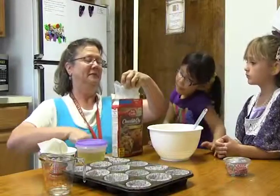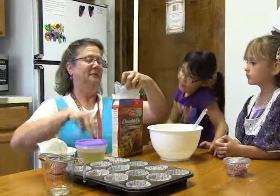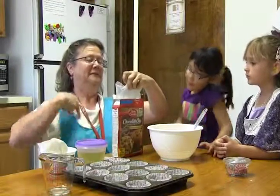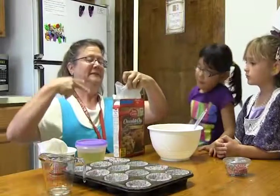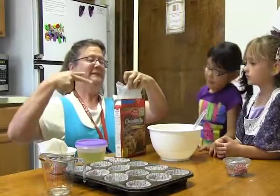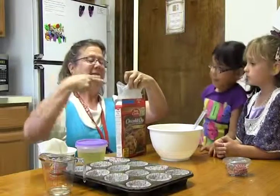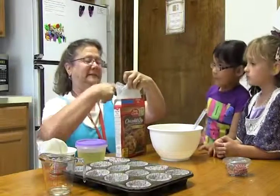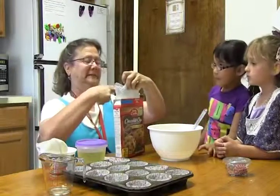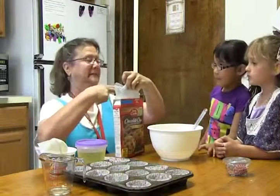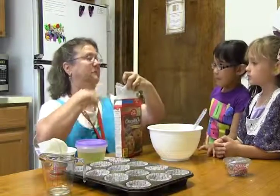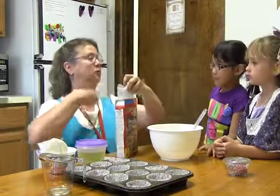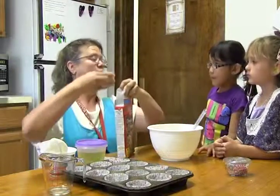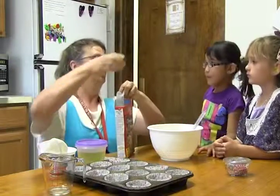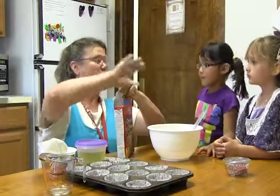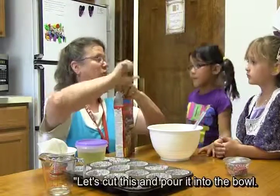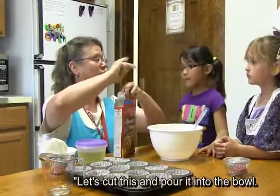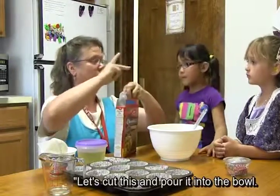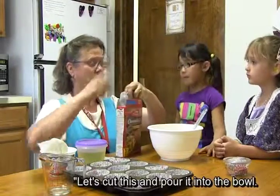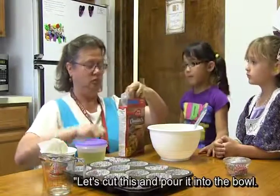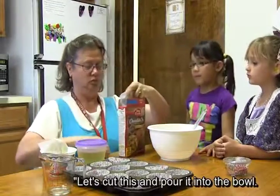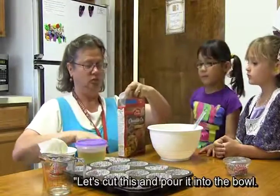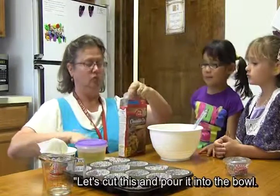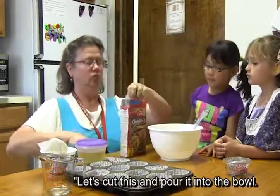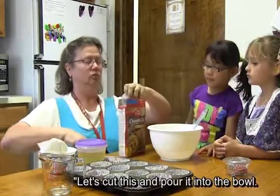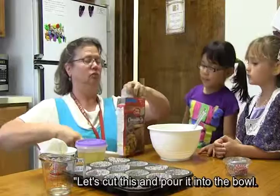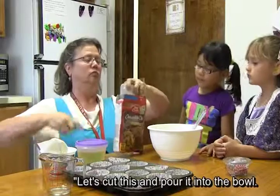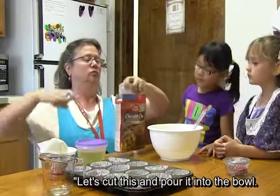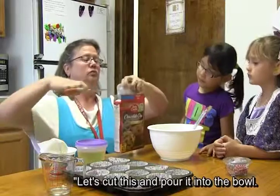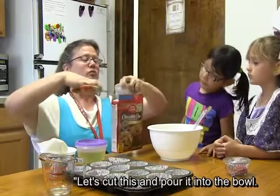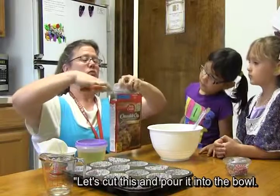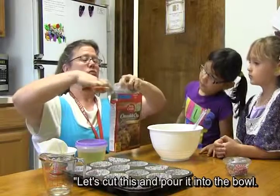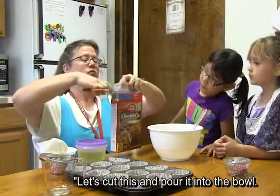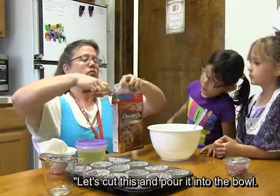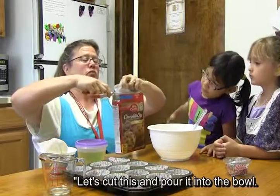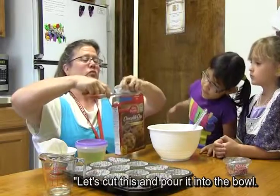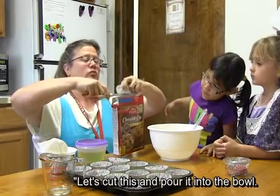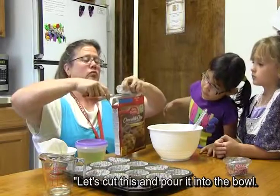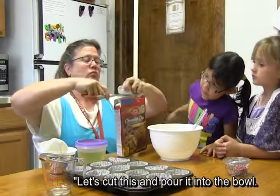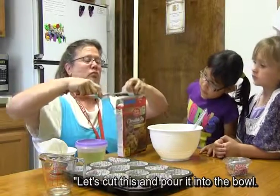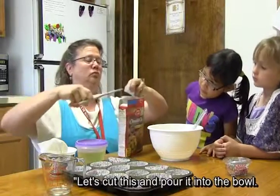critical. Let's cut this and pour it into the bowl.